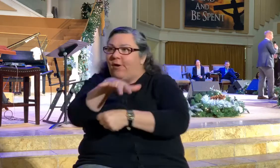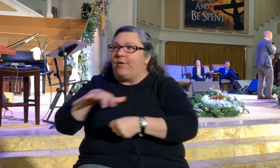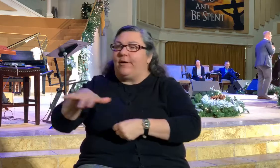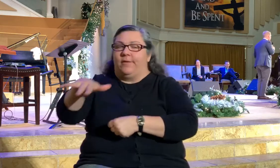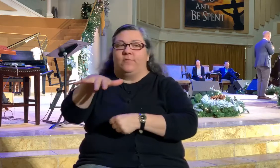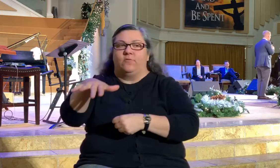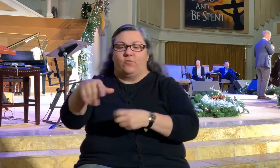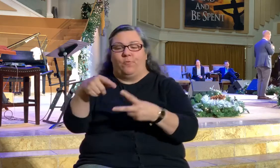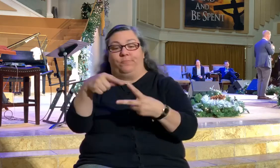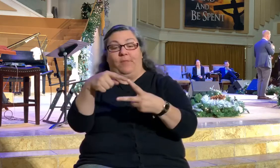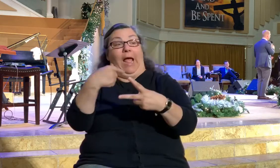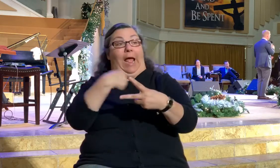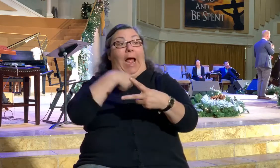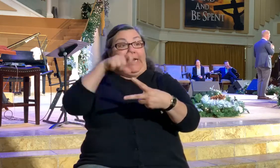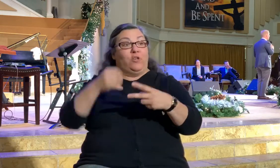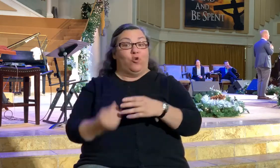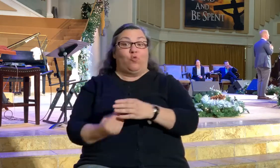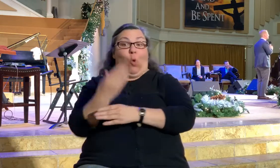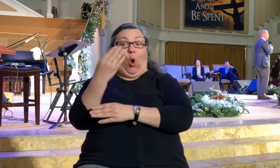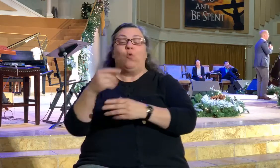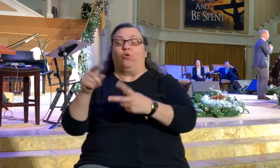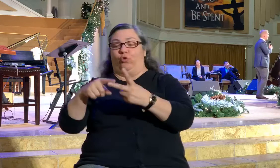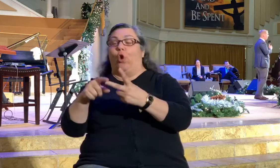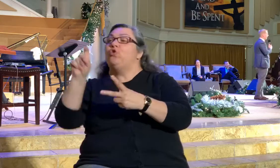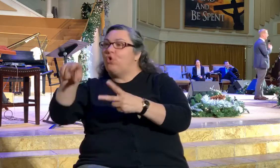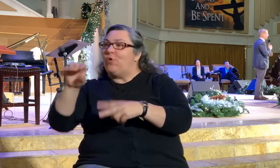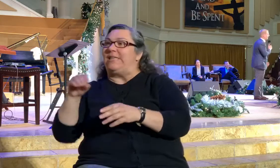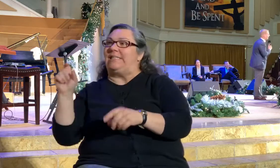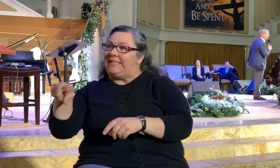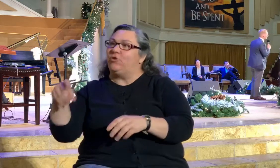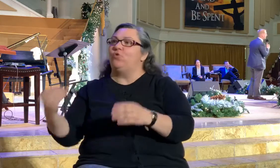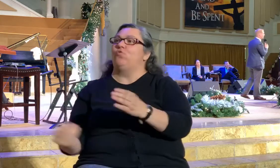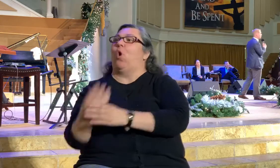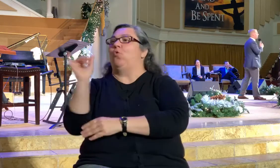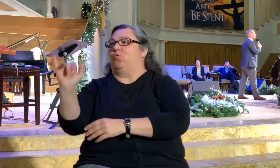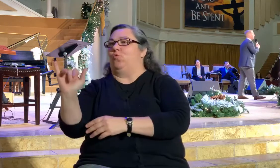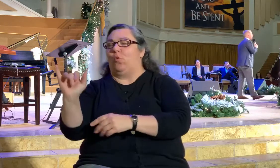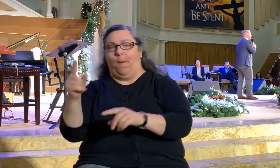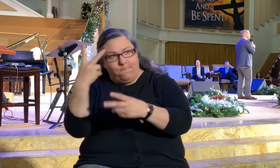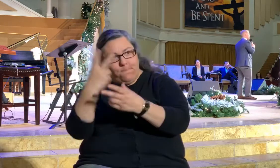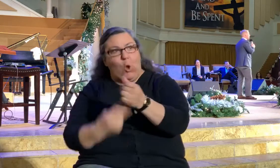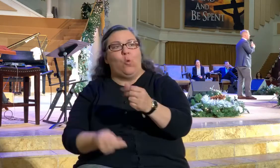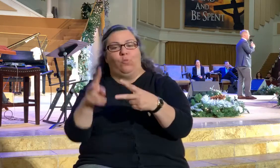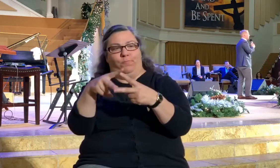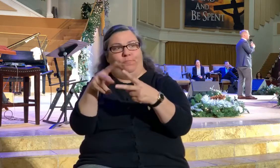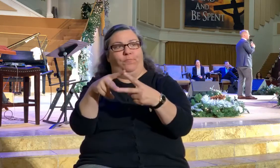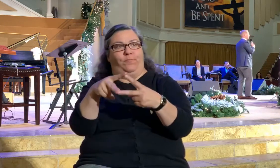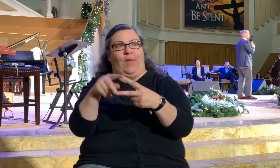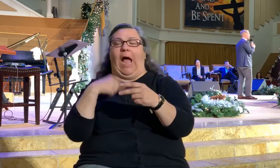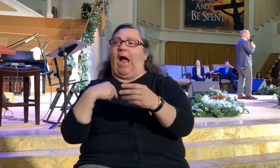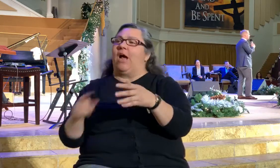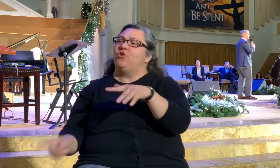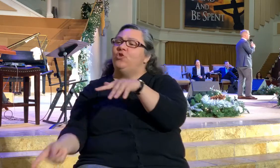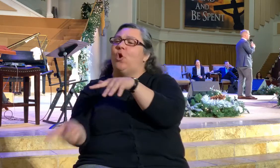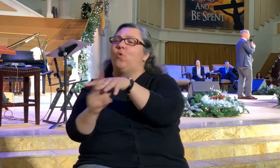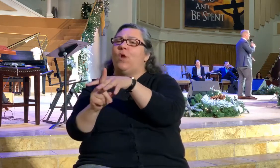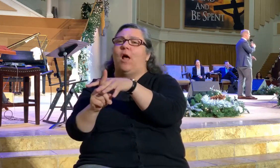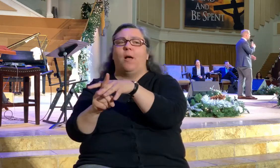so I needed to grow, and the church needs to grow. And I showed up there with a